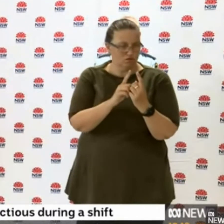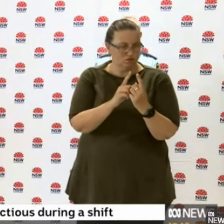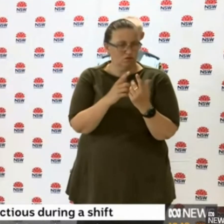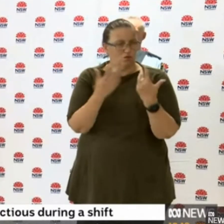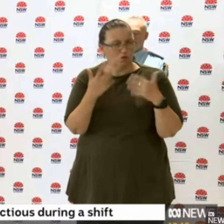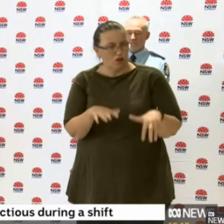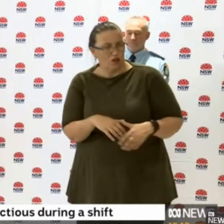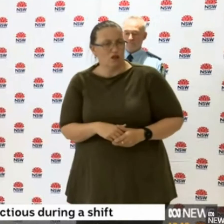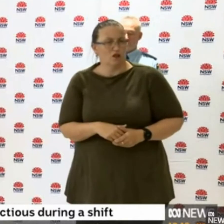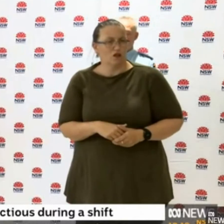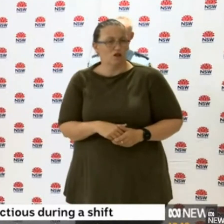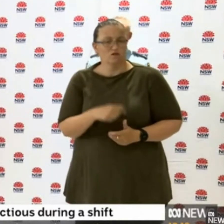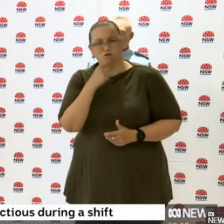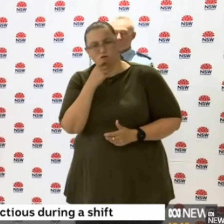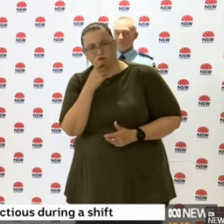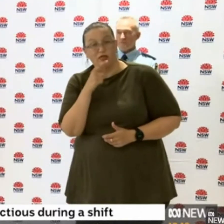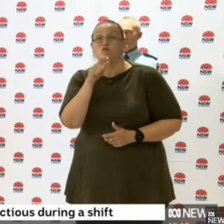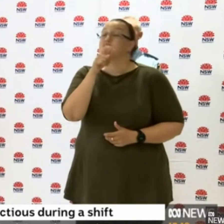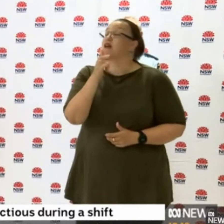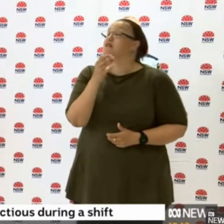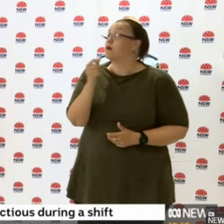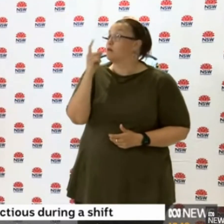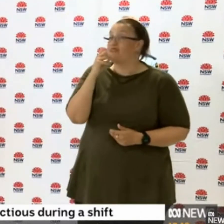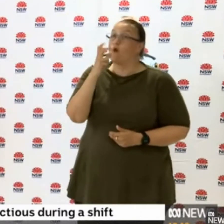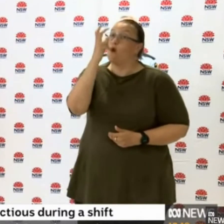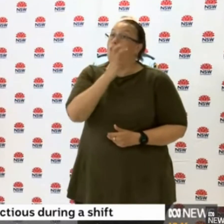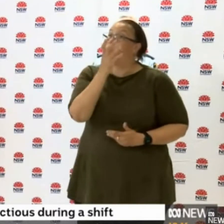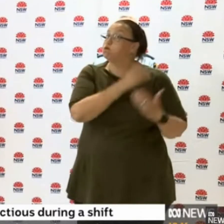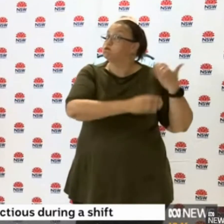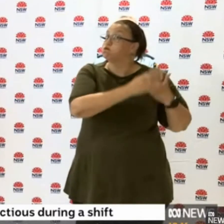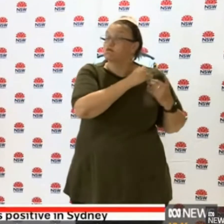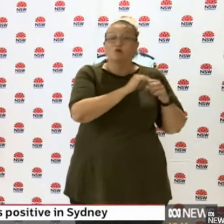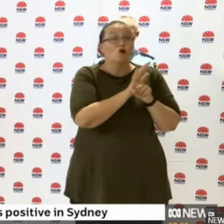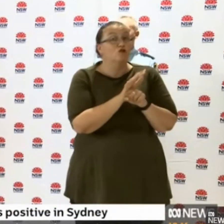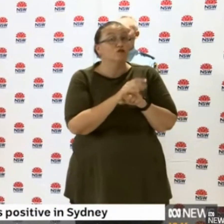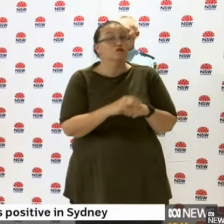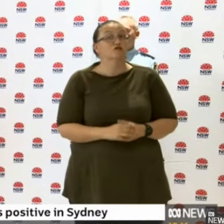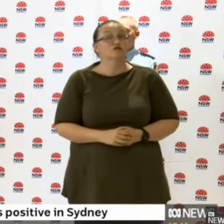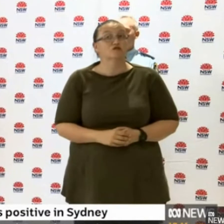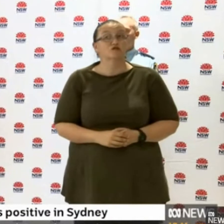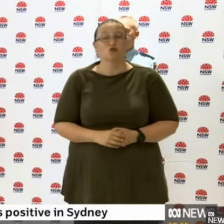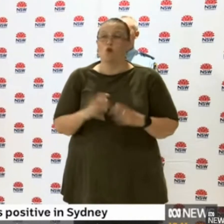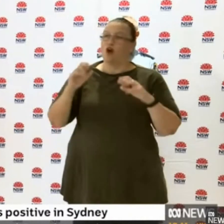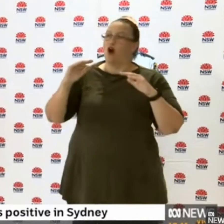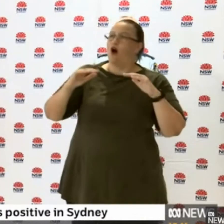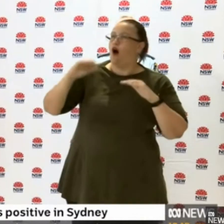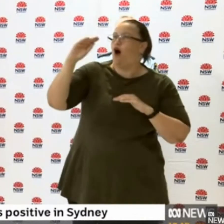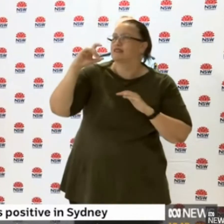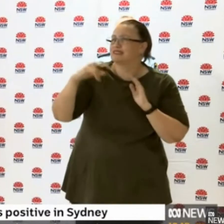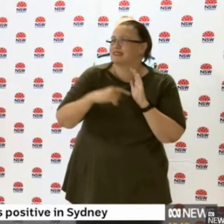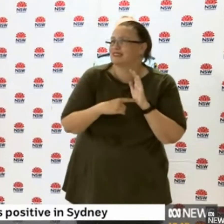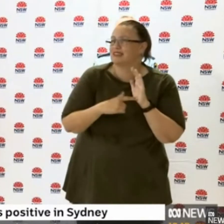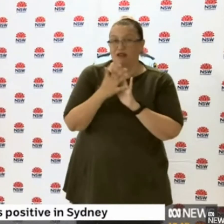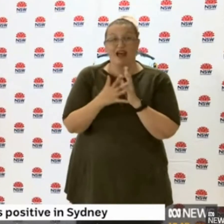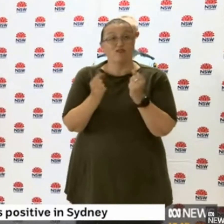of historical infection. So they're the ones I talk about where I say they're high CTs and they have evidence